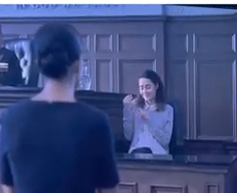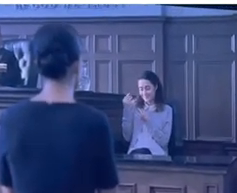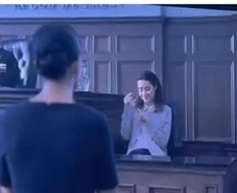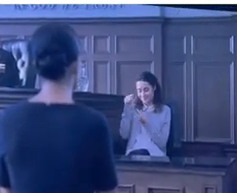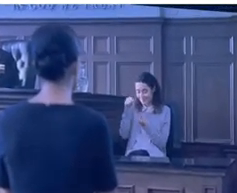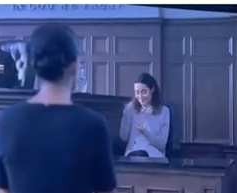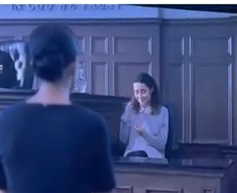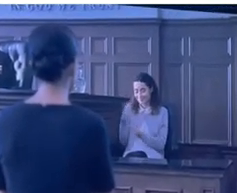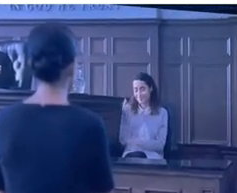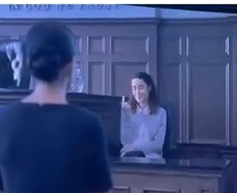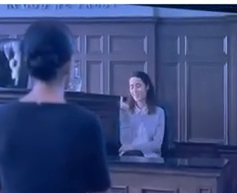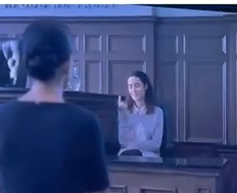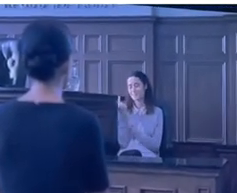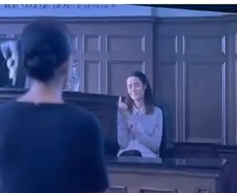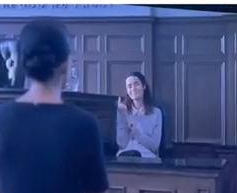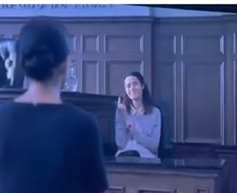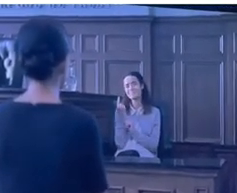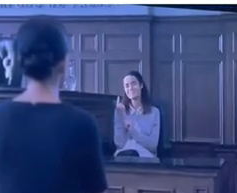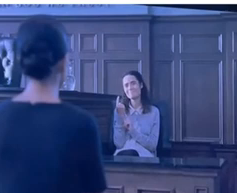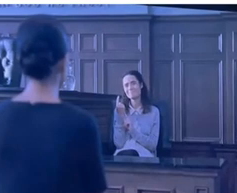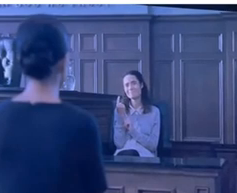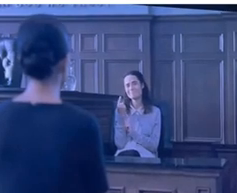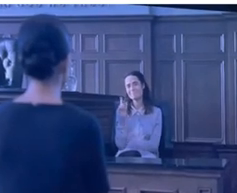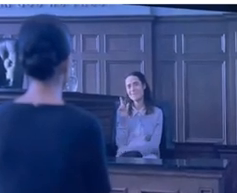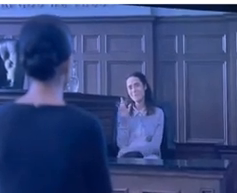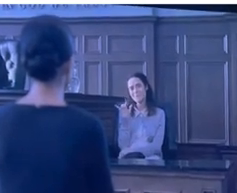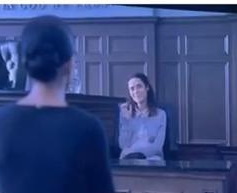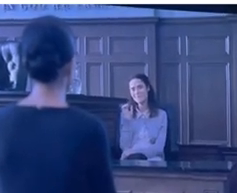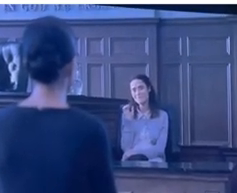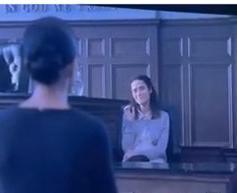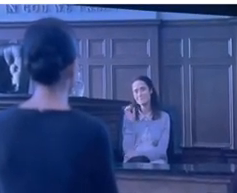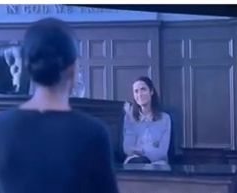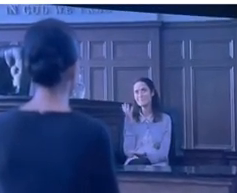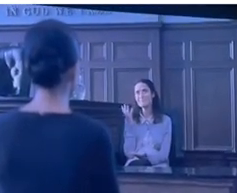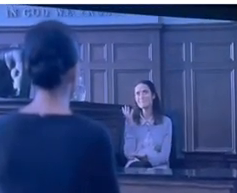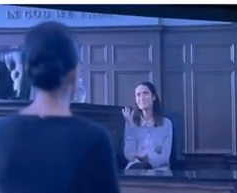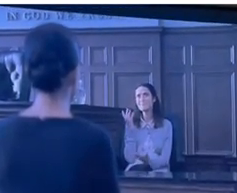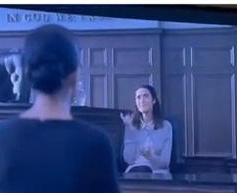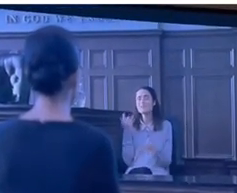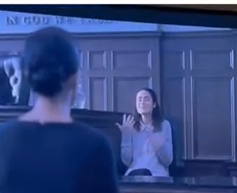But that experience led me to this one. And Lucy,